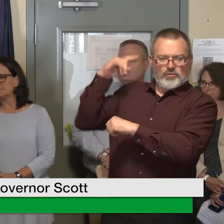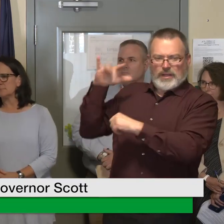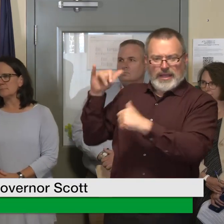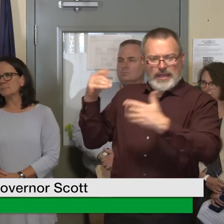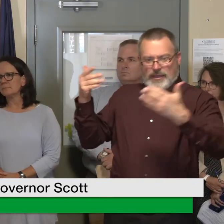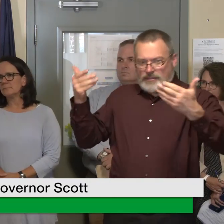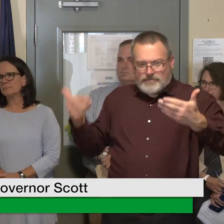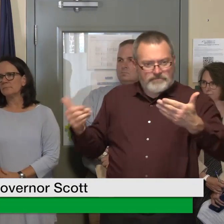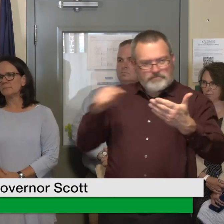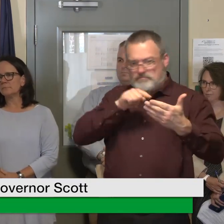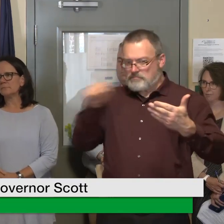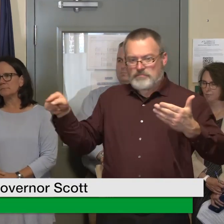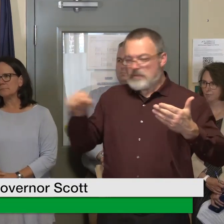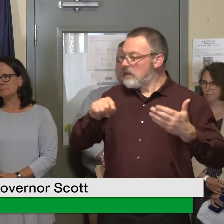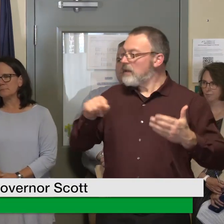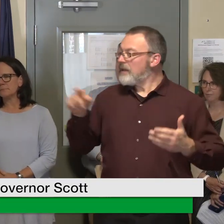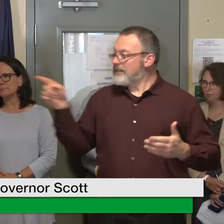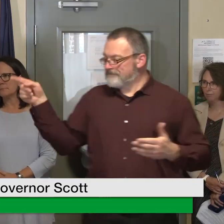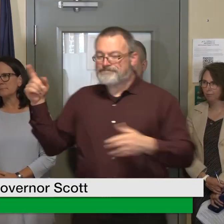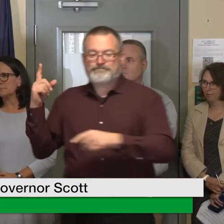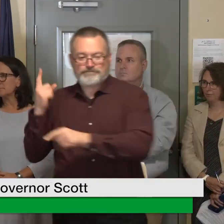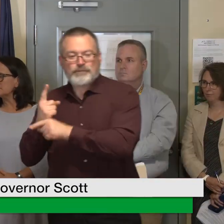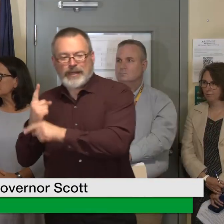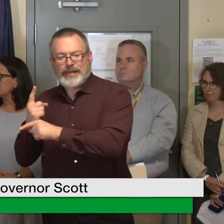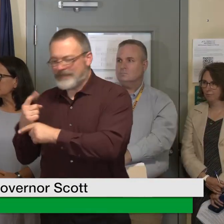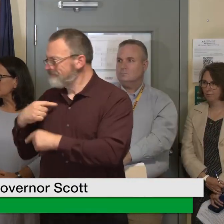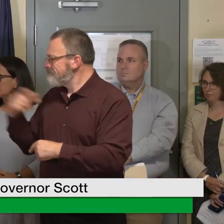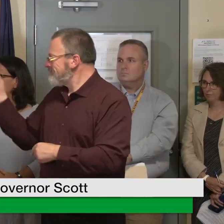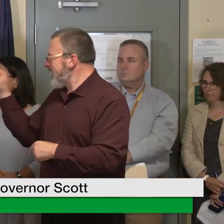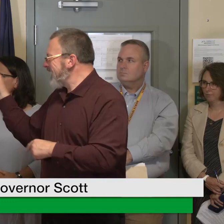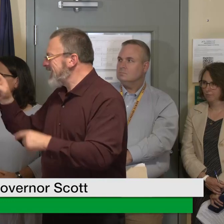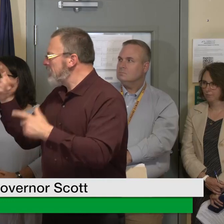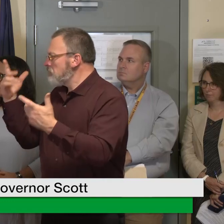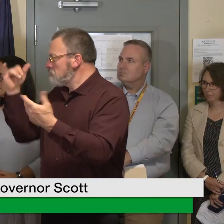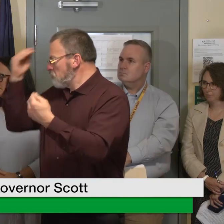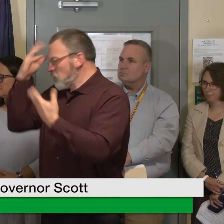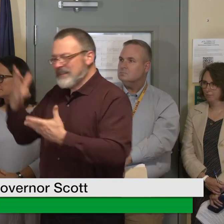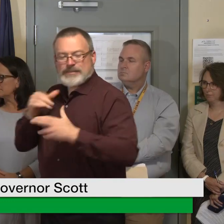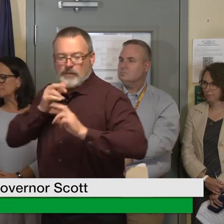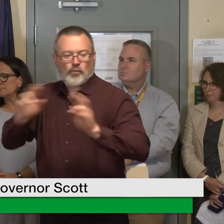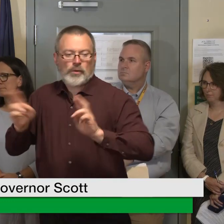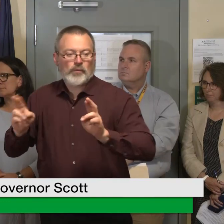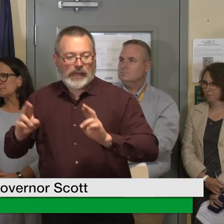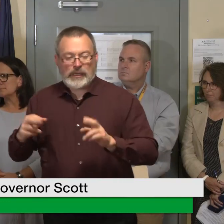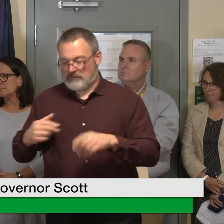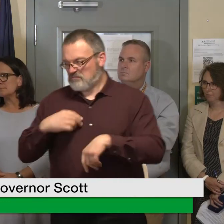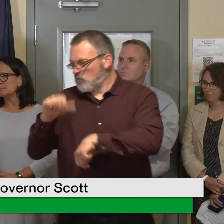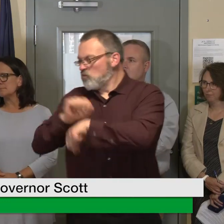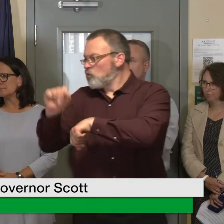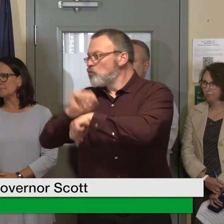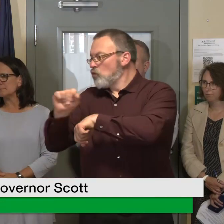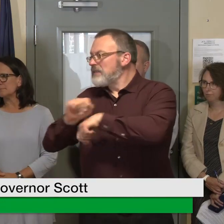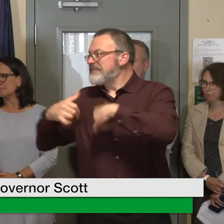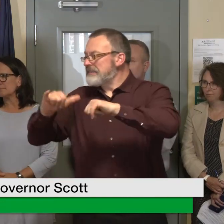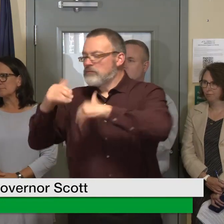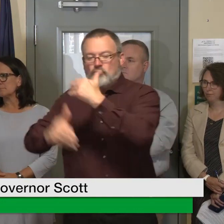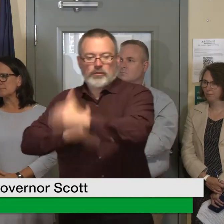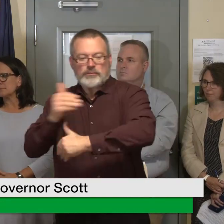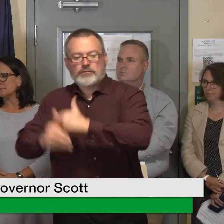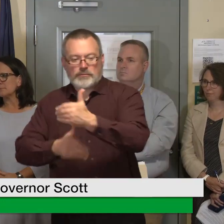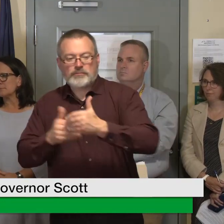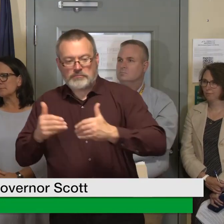information at our fingertips, but I know Eric is going to be working on that this week so we can have a comparison